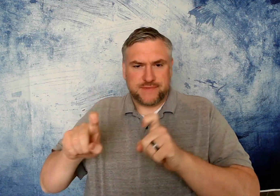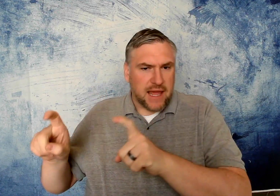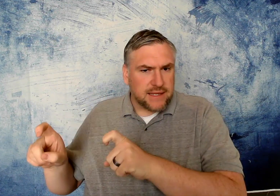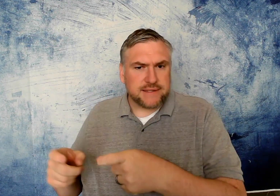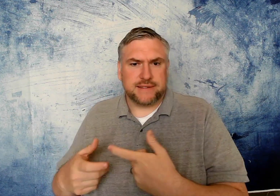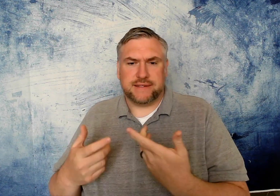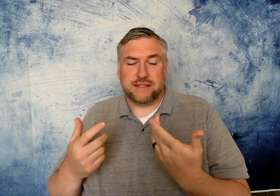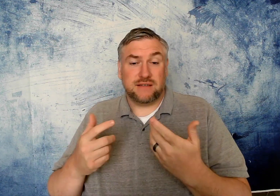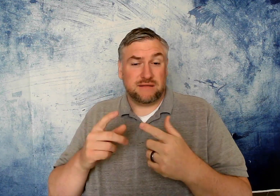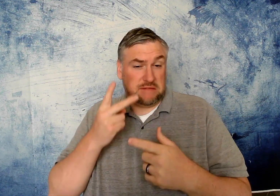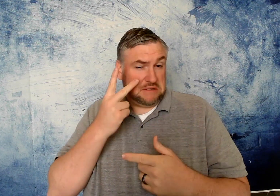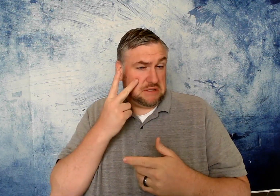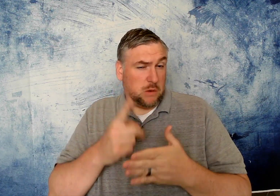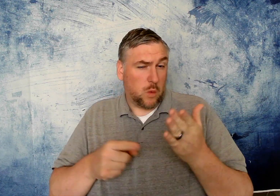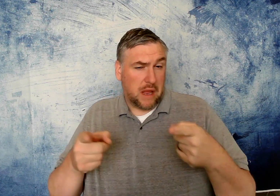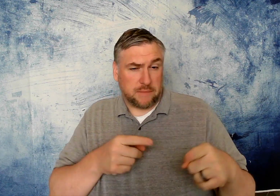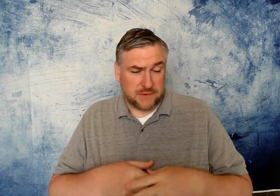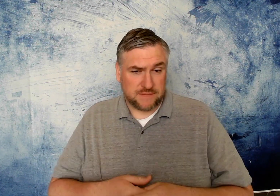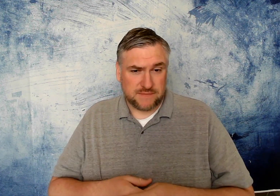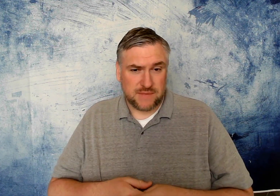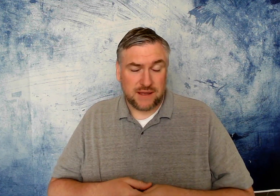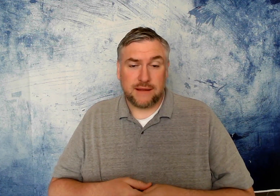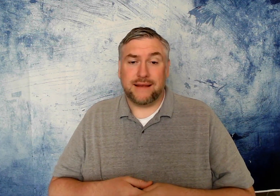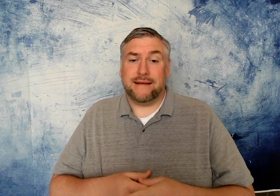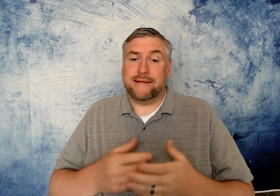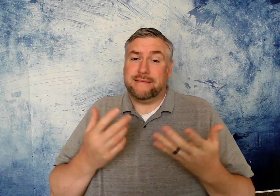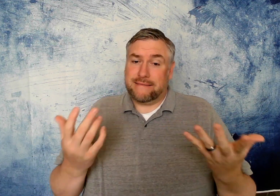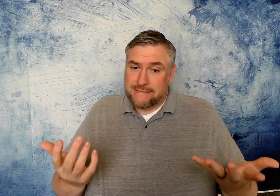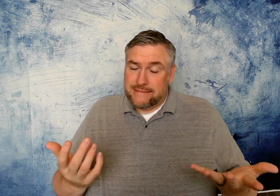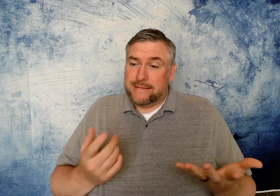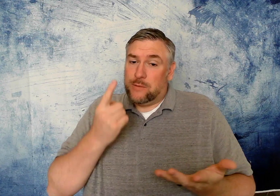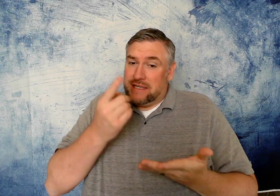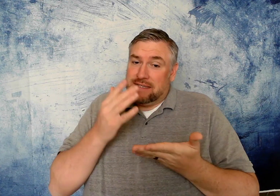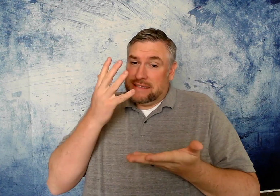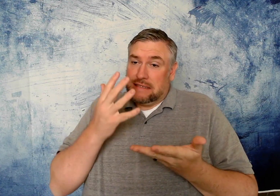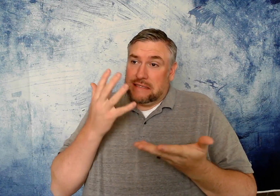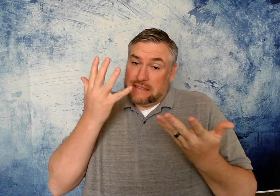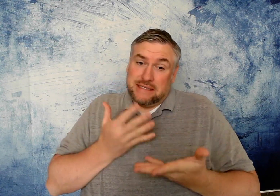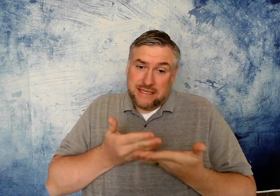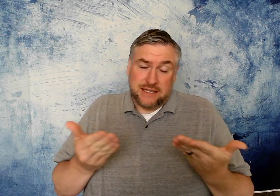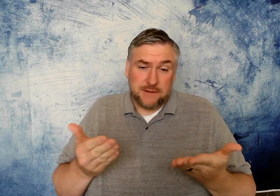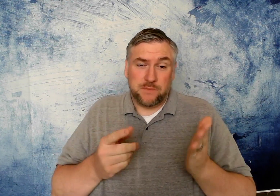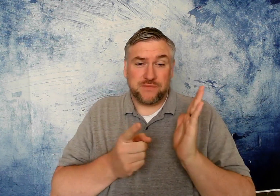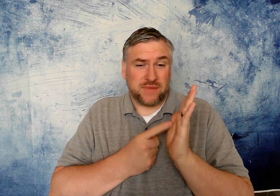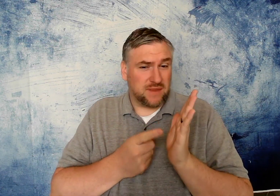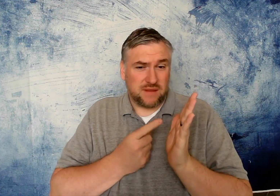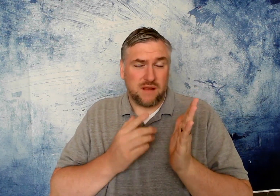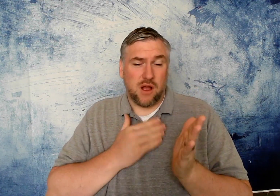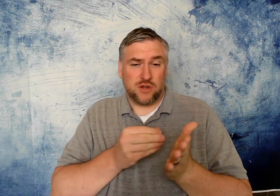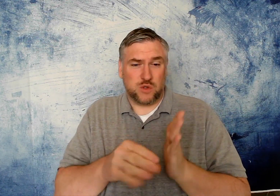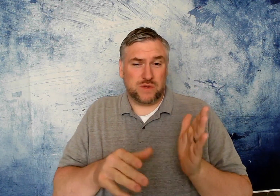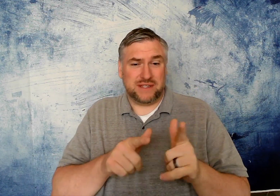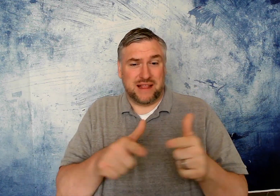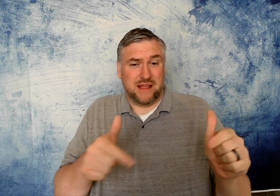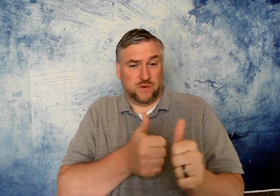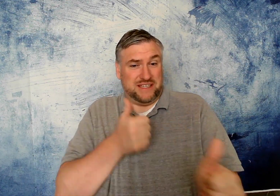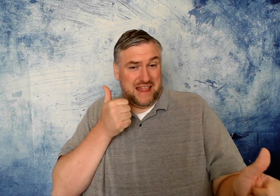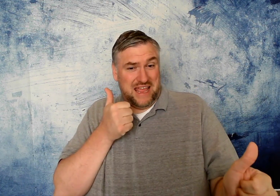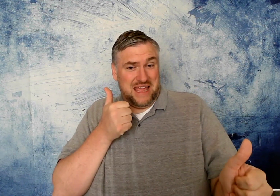different assessments and tests to see what's going on. With the caveat that a sad thing is sometimes our students who are